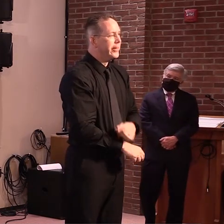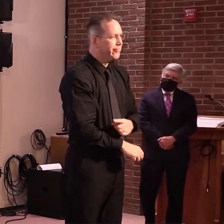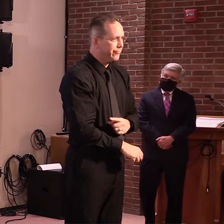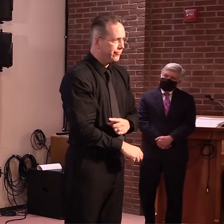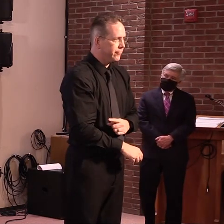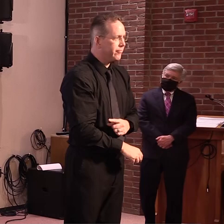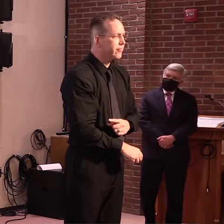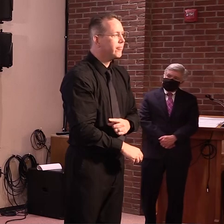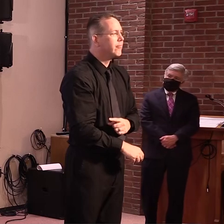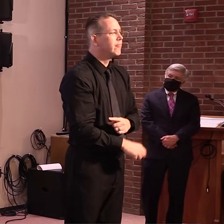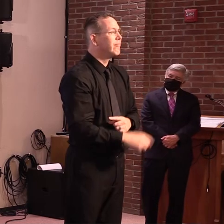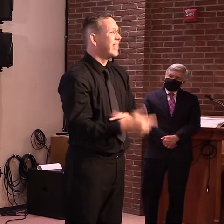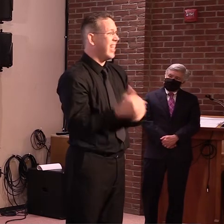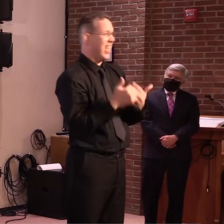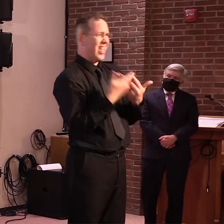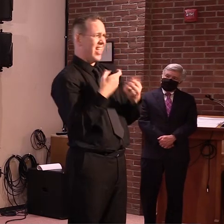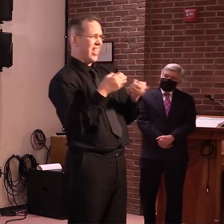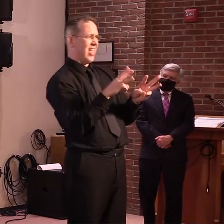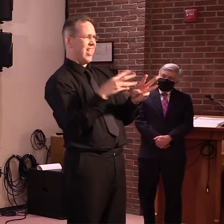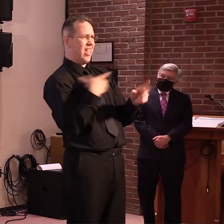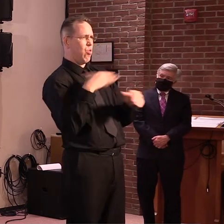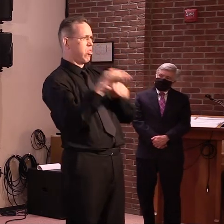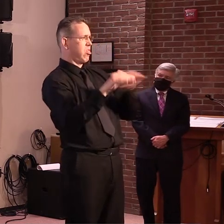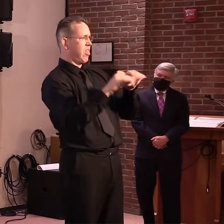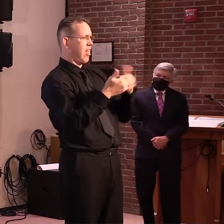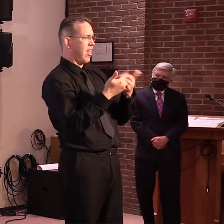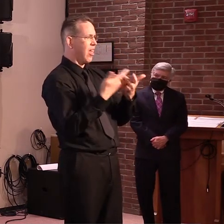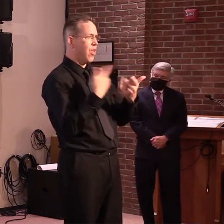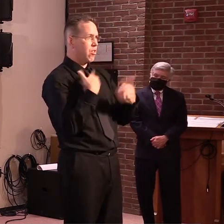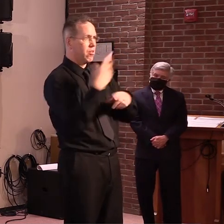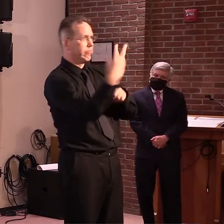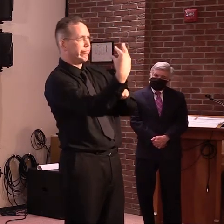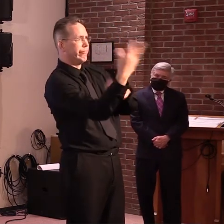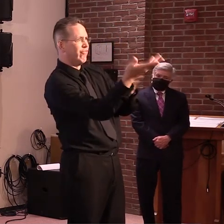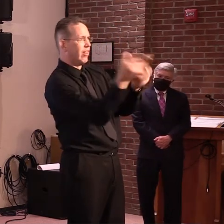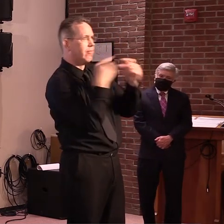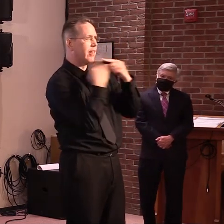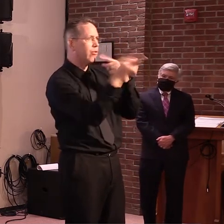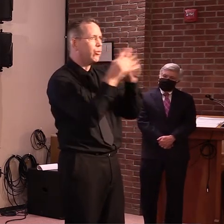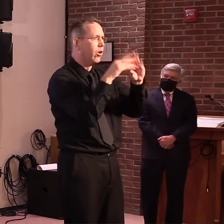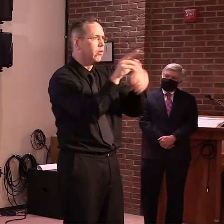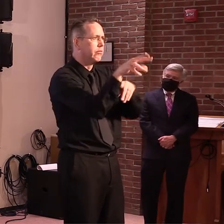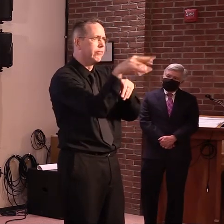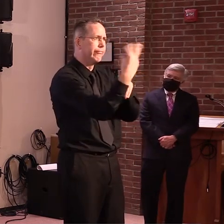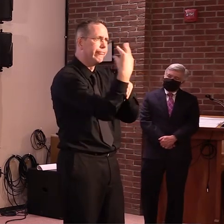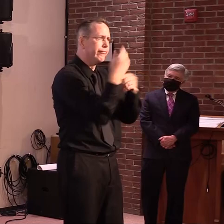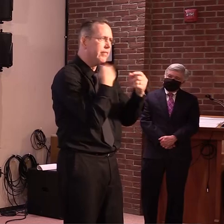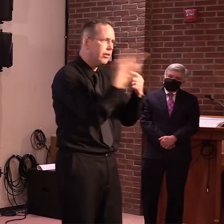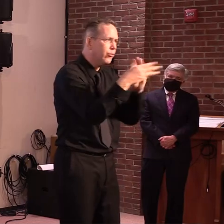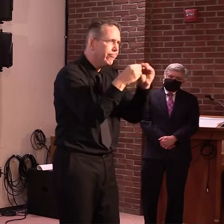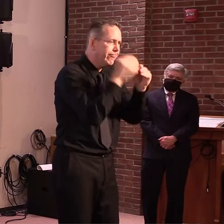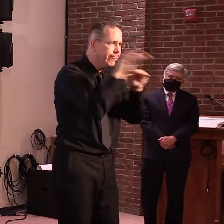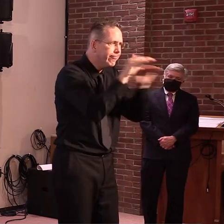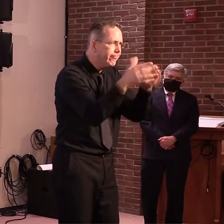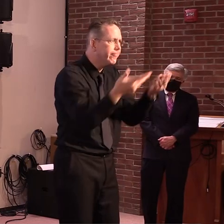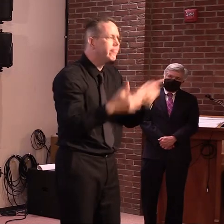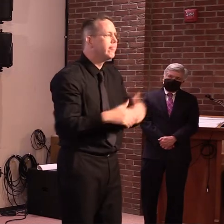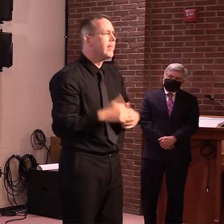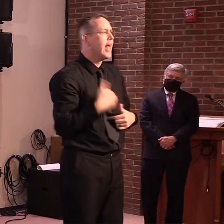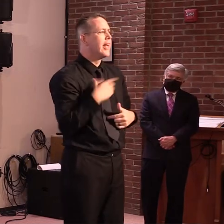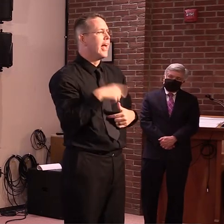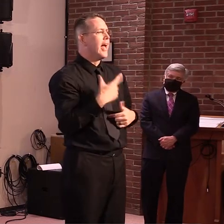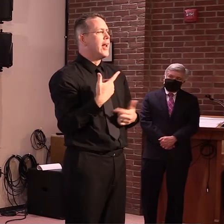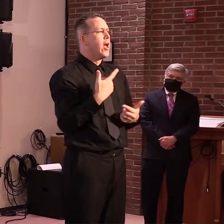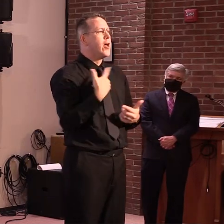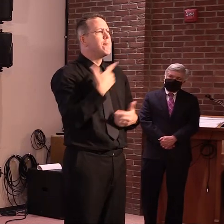It's always challenging to know who's actually at a protest. It's not like there's a sign-up list and what have you,